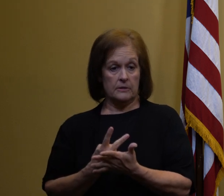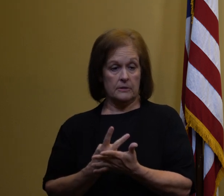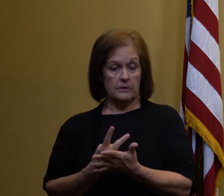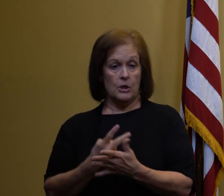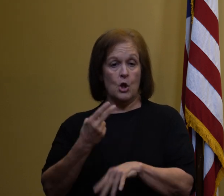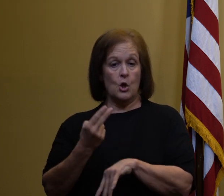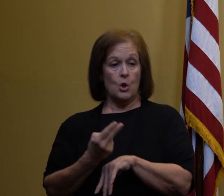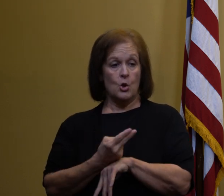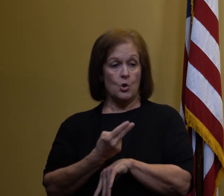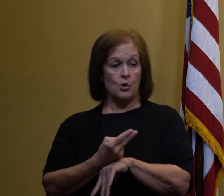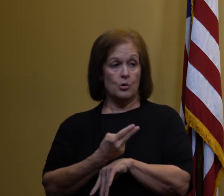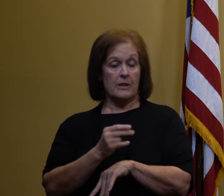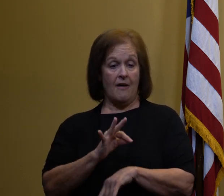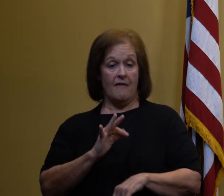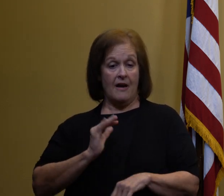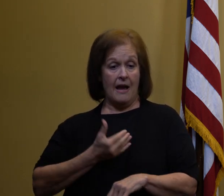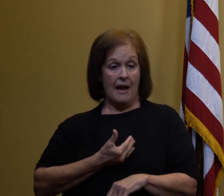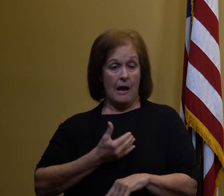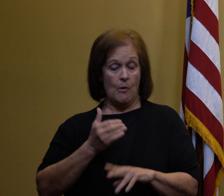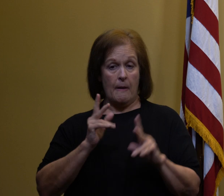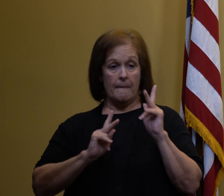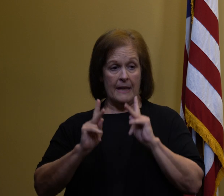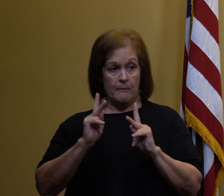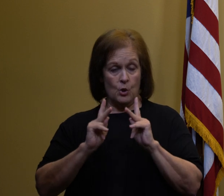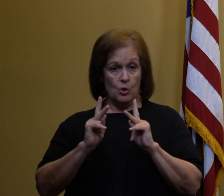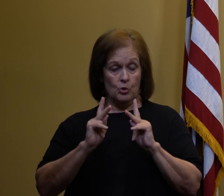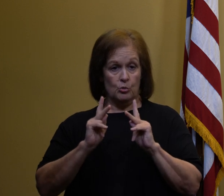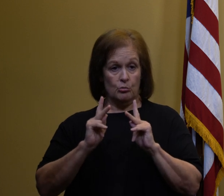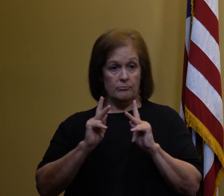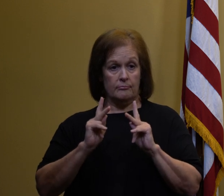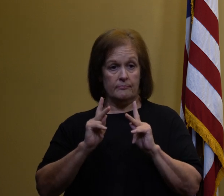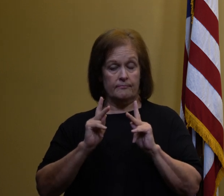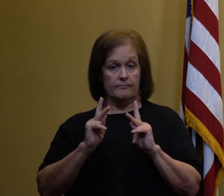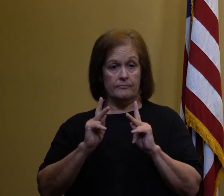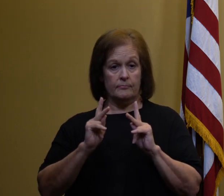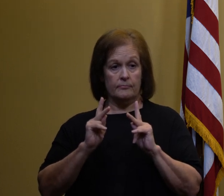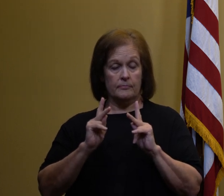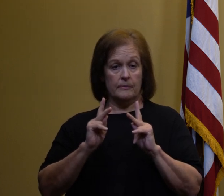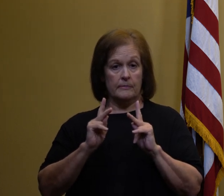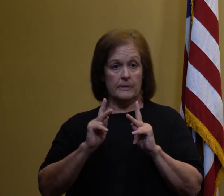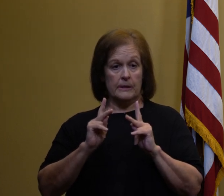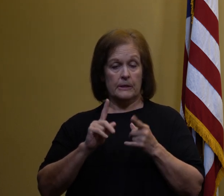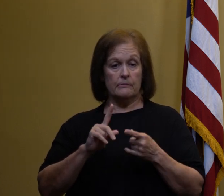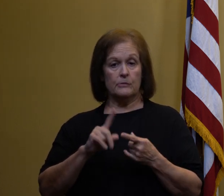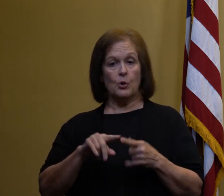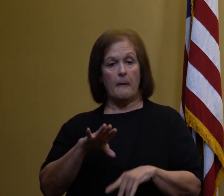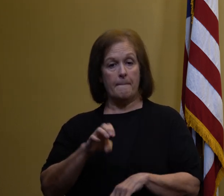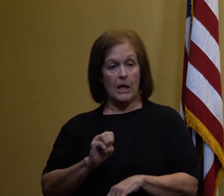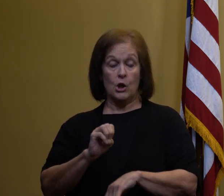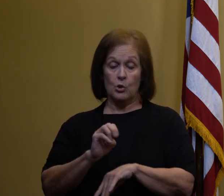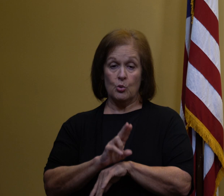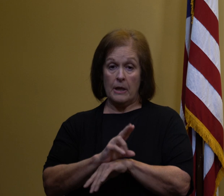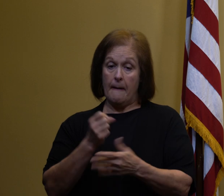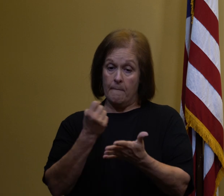use of our people, our greatest assets to the city of New Orleans, to therefore be utilized at the